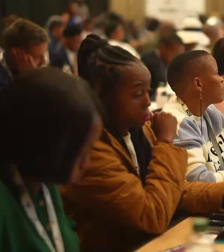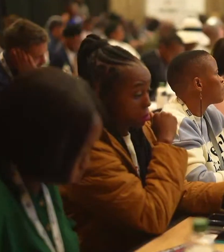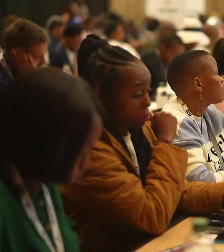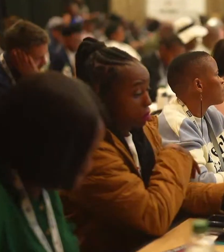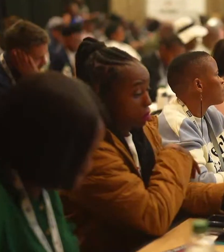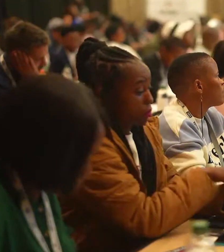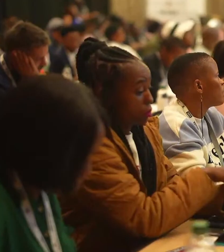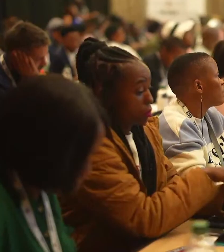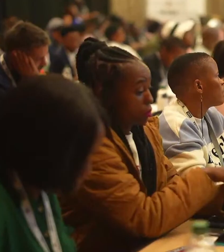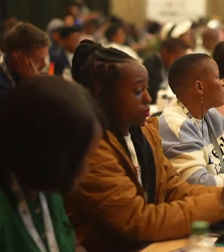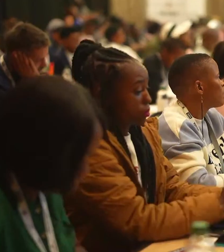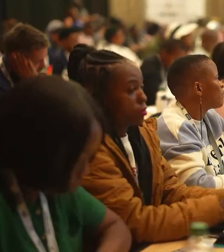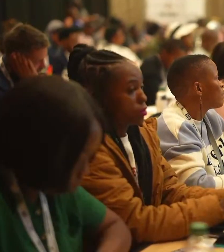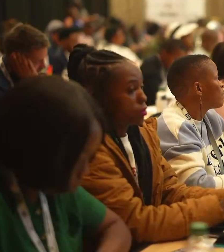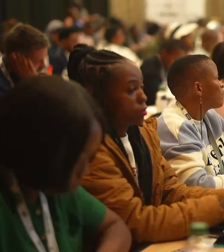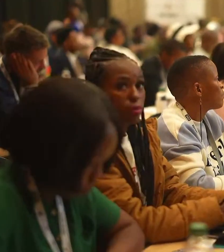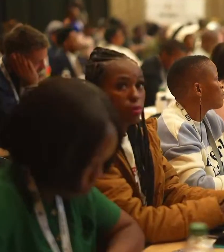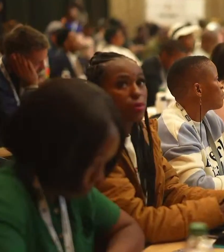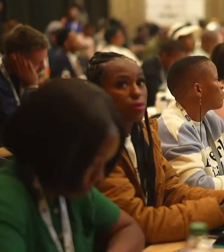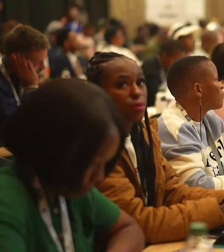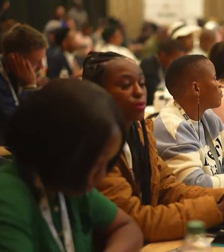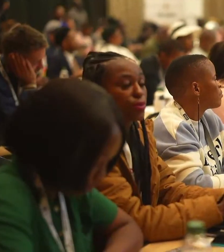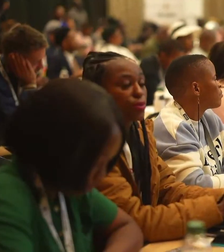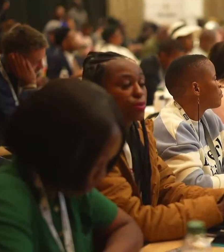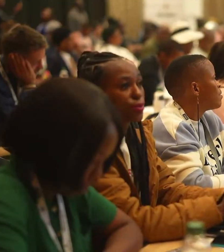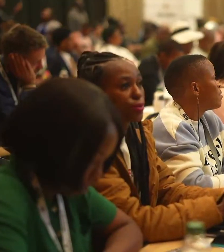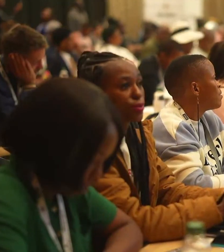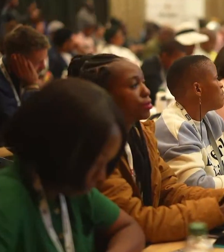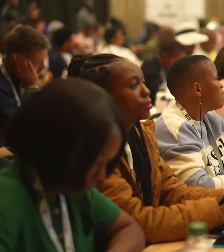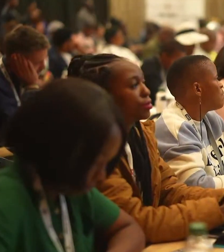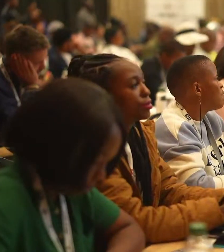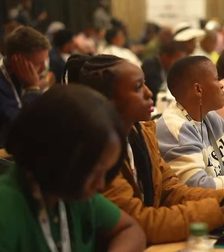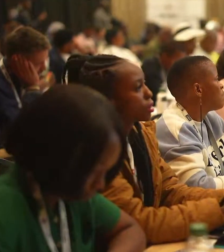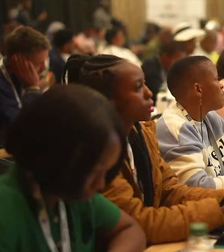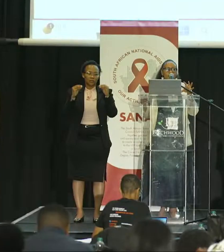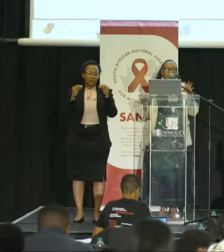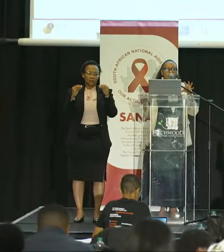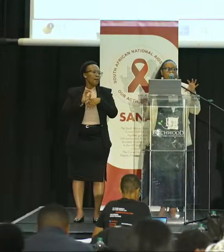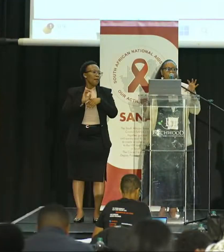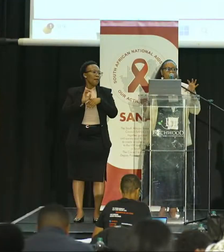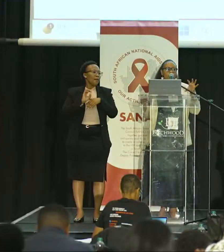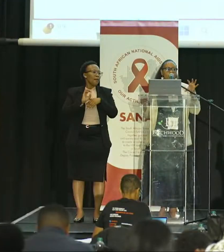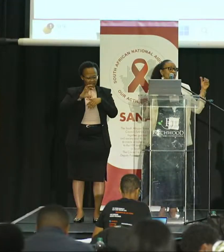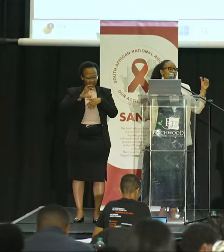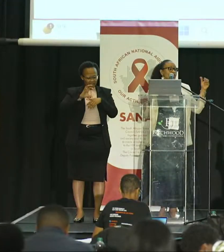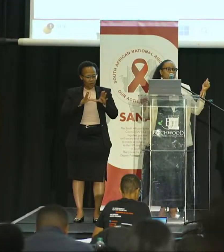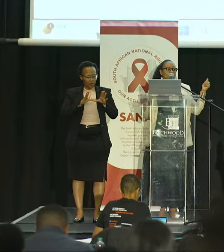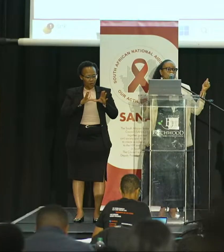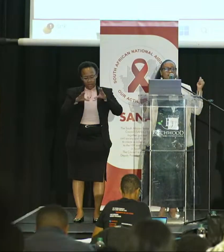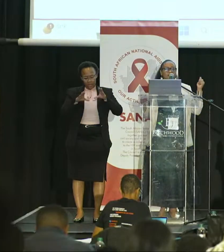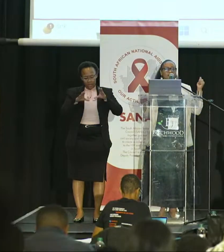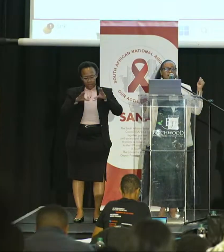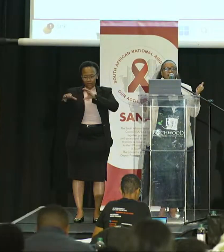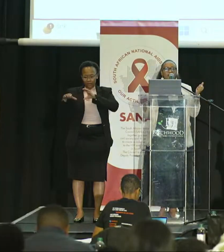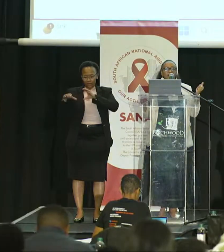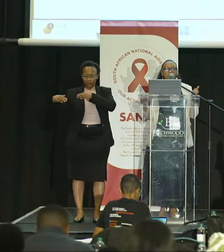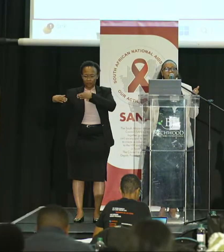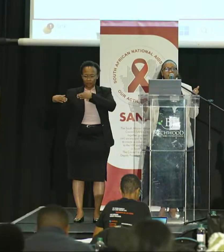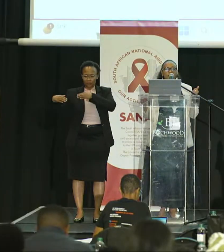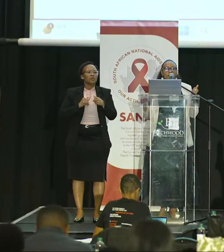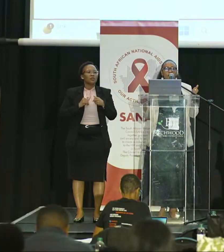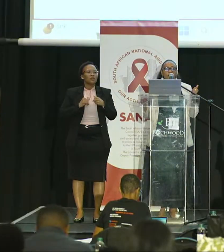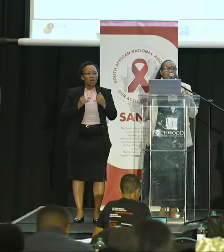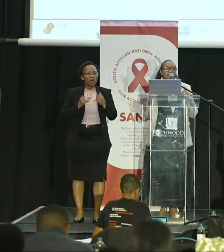you have inputs in that particular section that, because we have the right colleagues in the